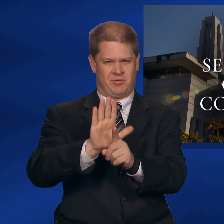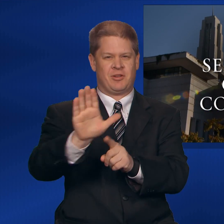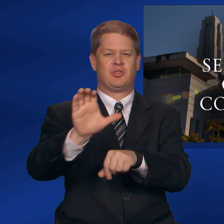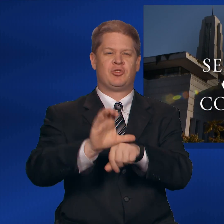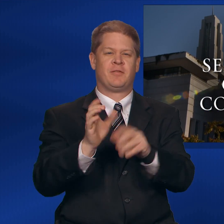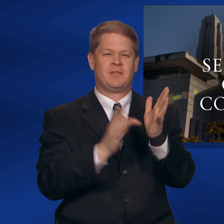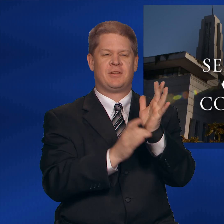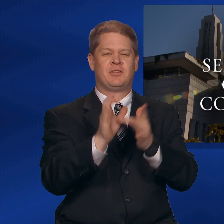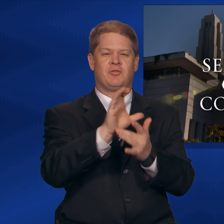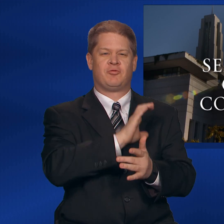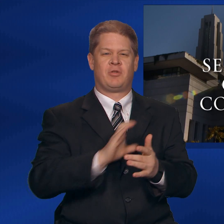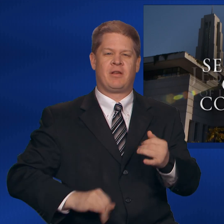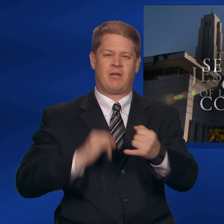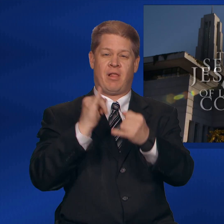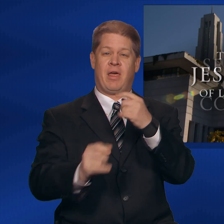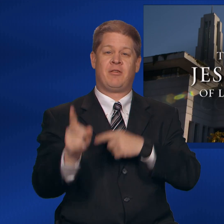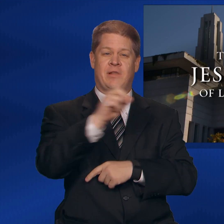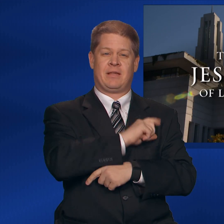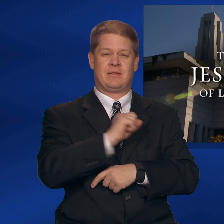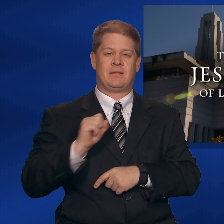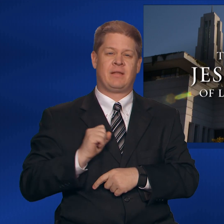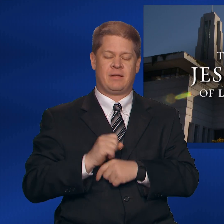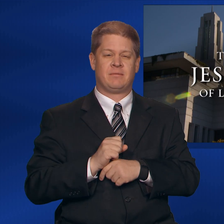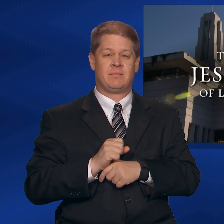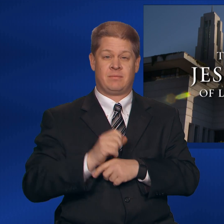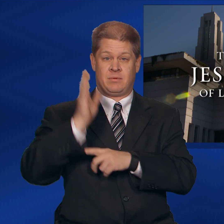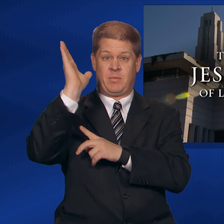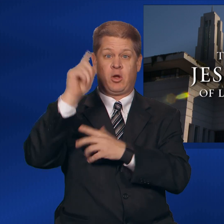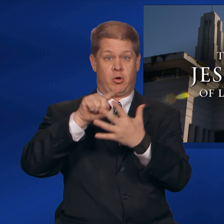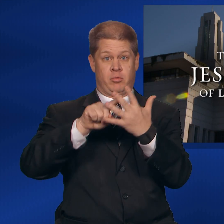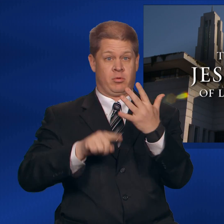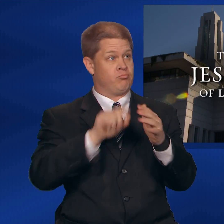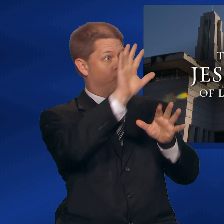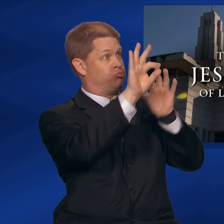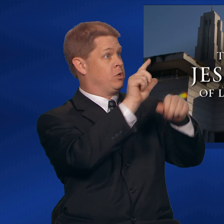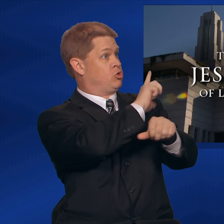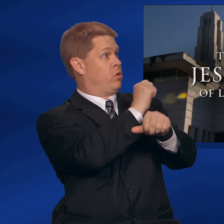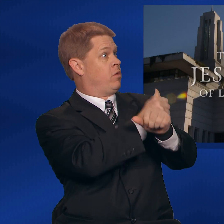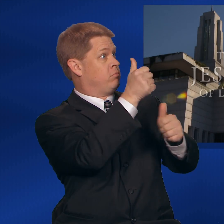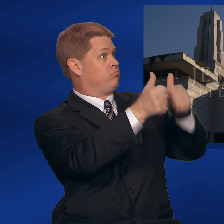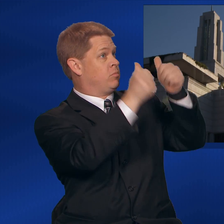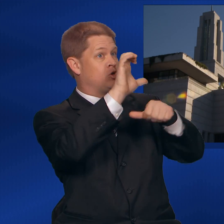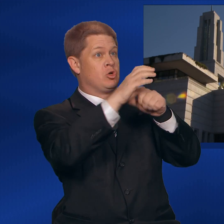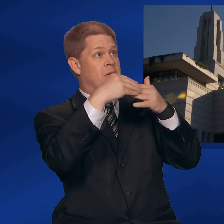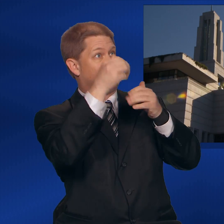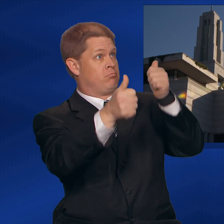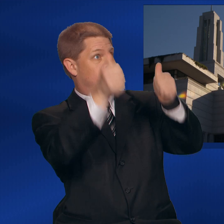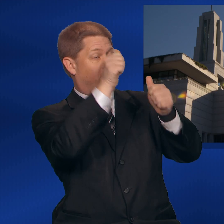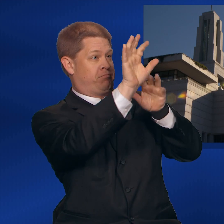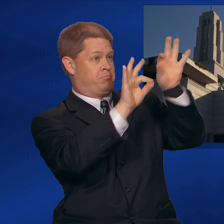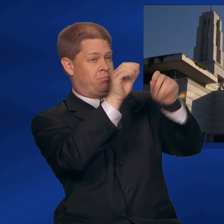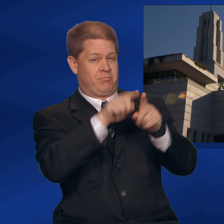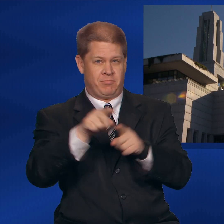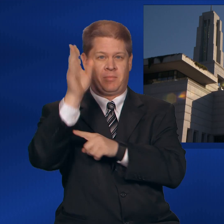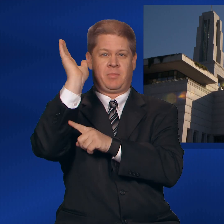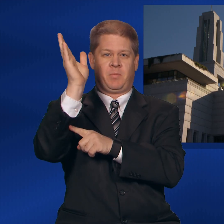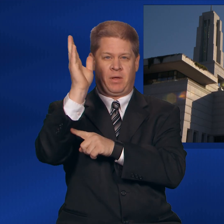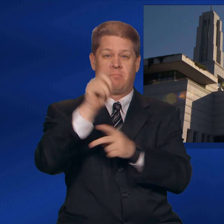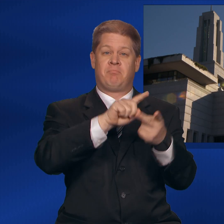general conference of The Church of Jesus Christ of Latter-day Saints, with speakers selected from the general authorities and